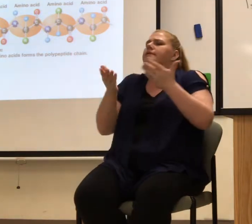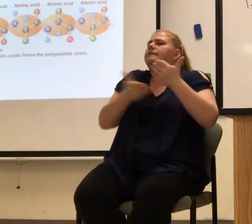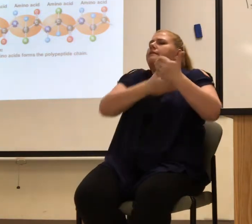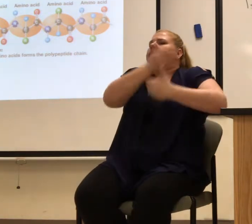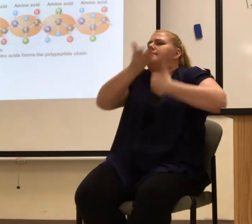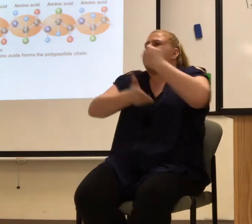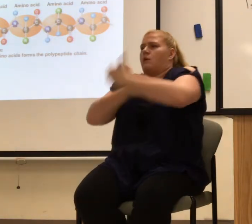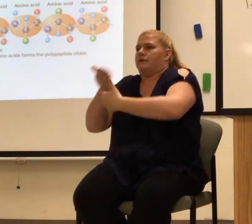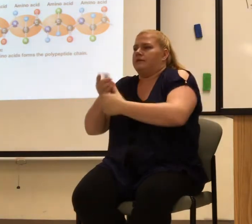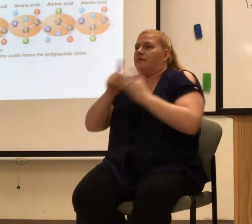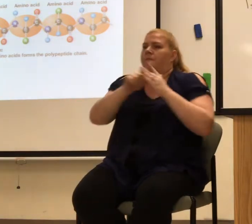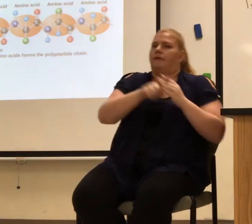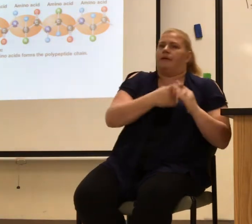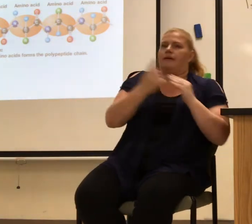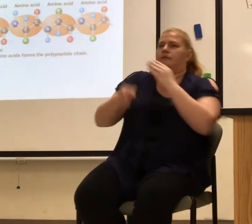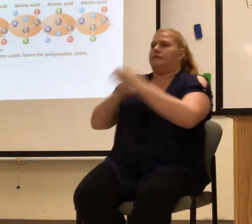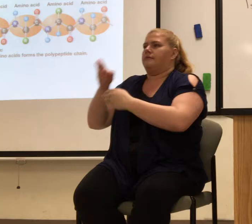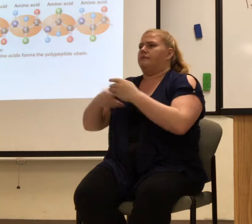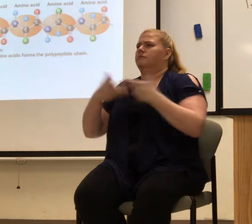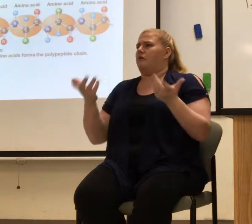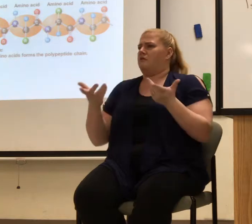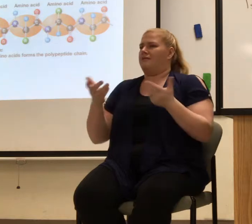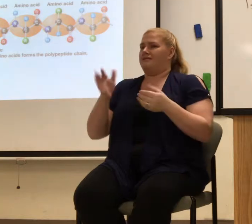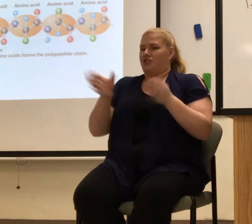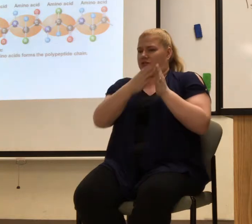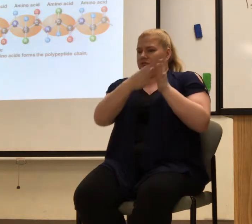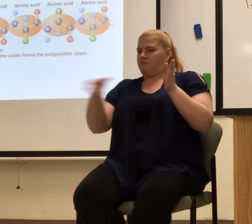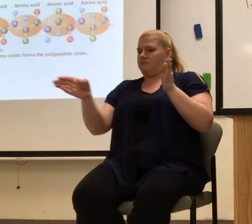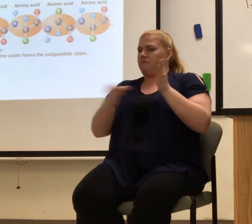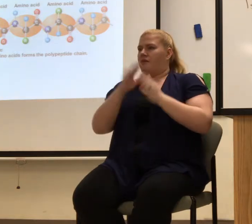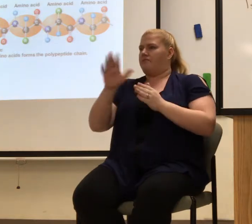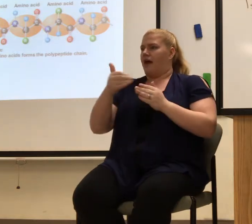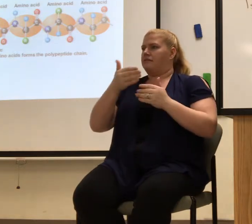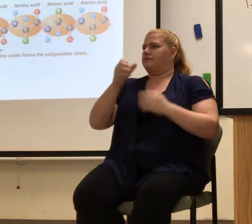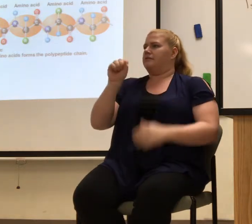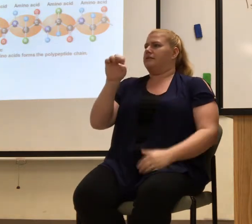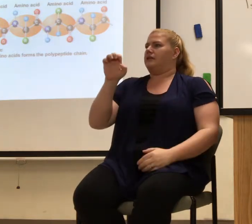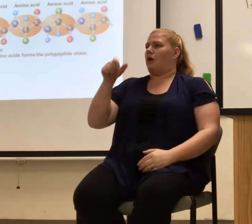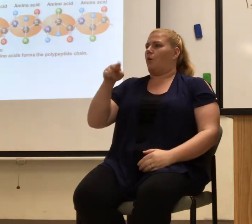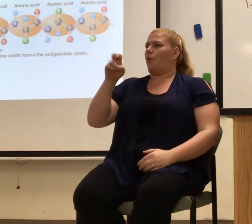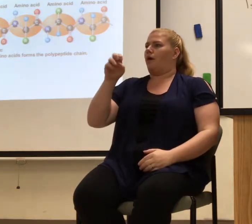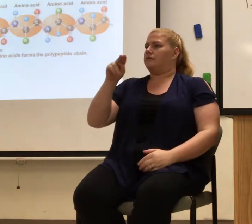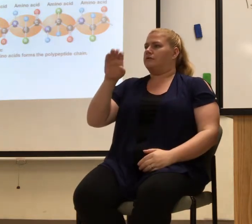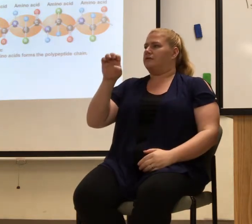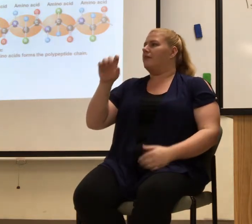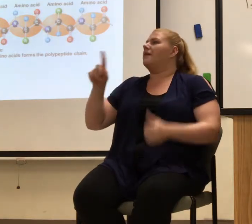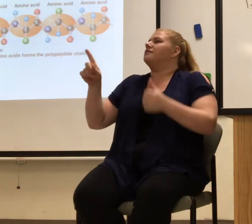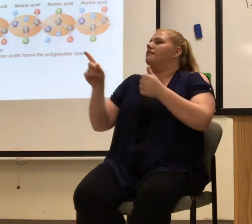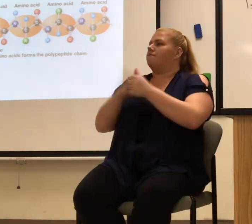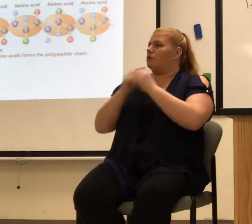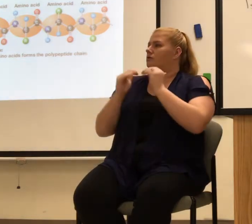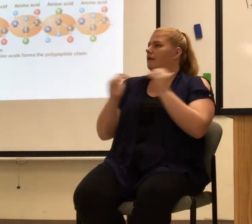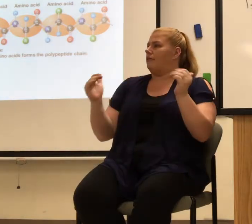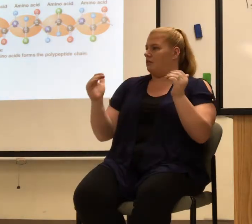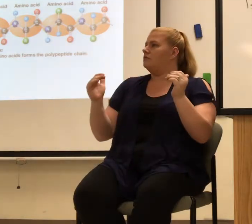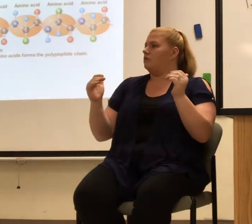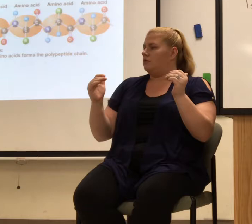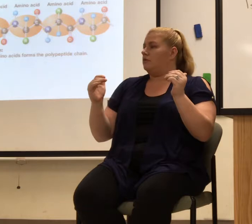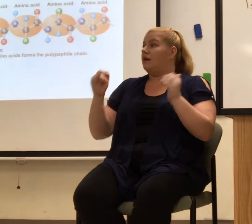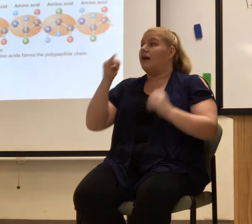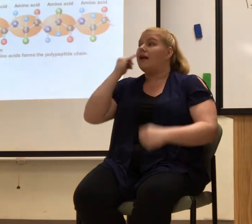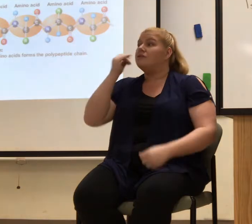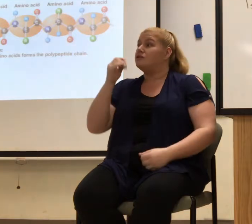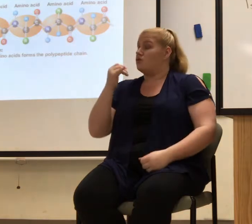end? Okay, that's it, just the sequence. That's the first level, the correct sequence. If it's not the